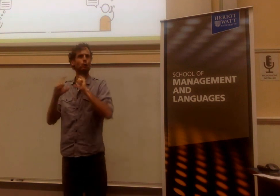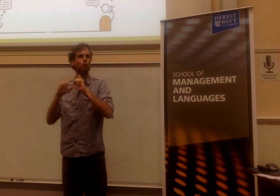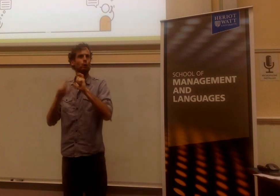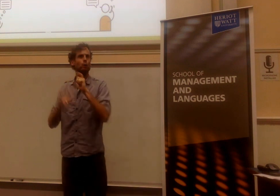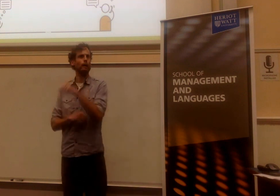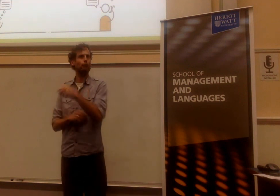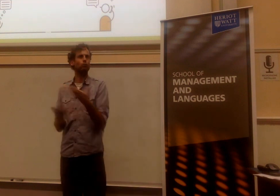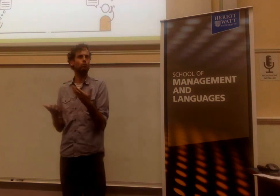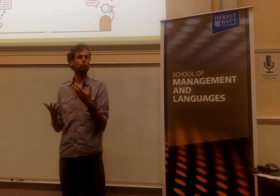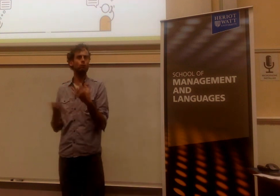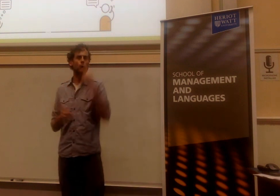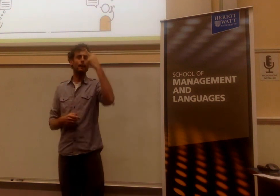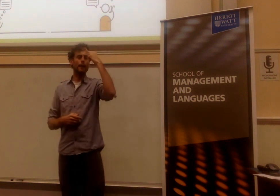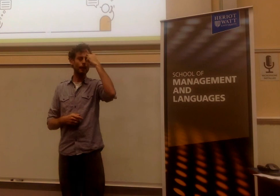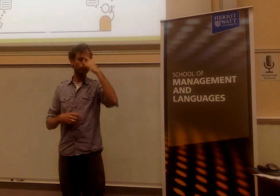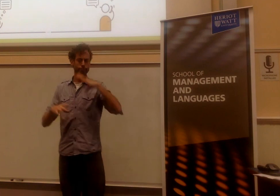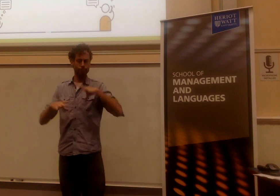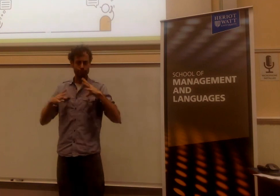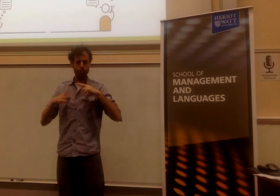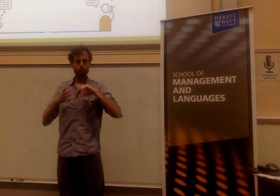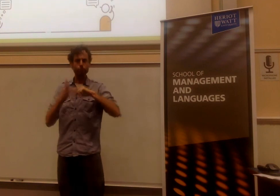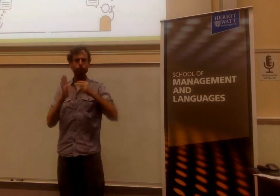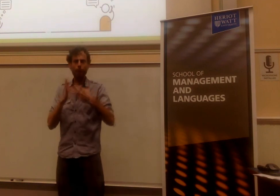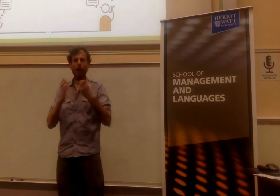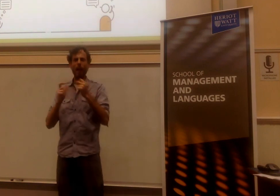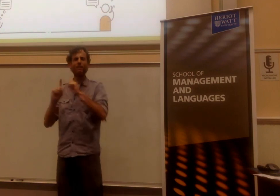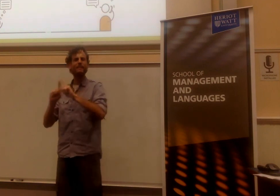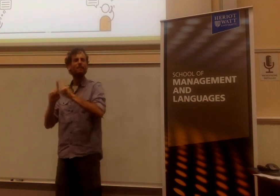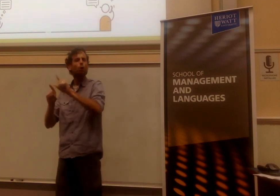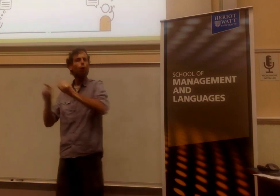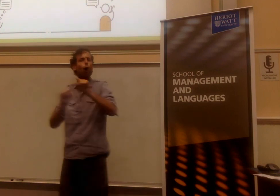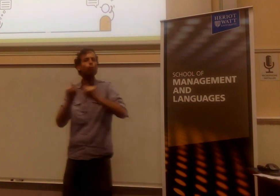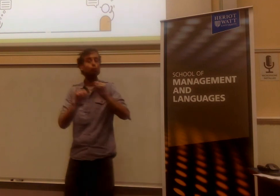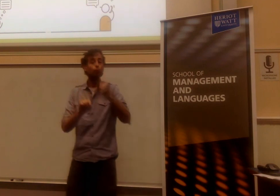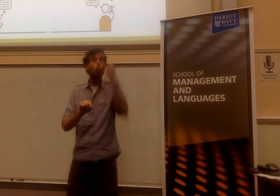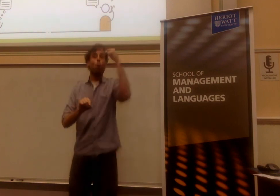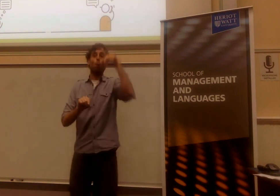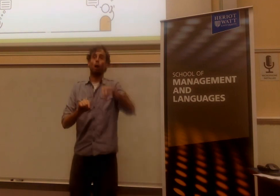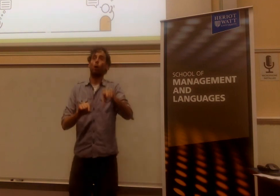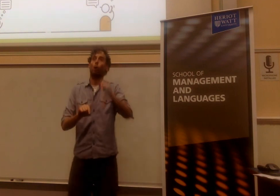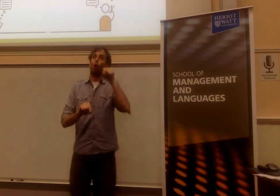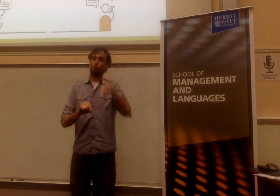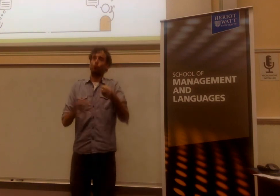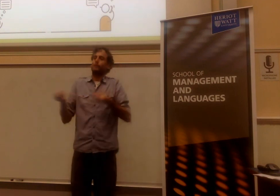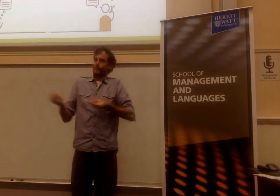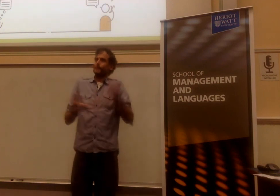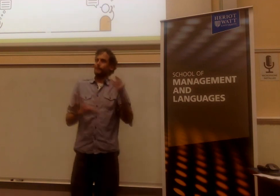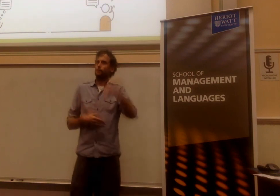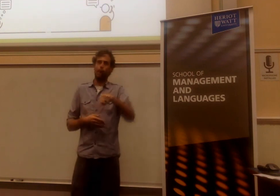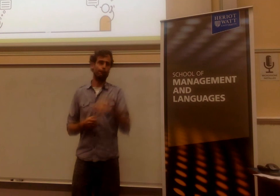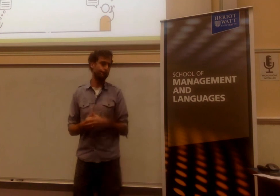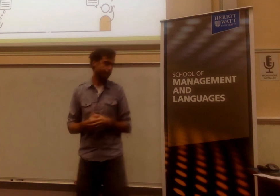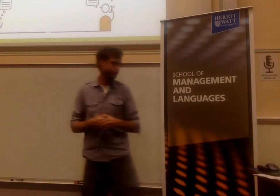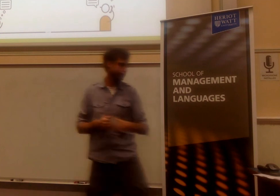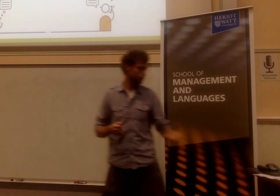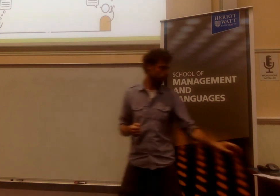in these political institutions within these European institutions. And there were various options that they considered,